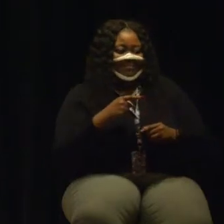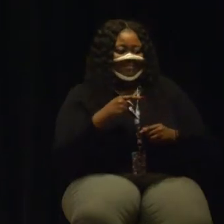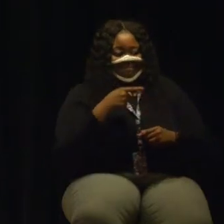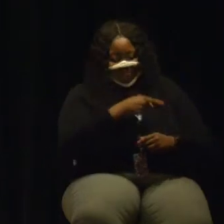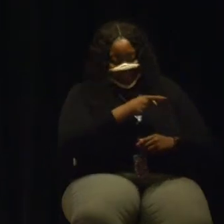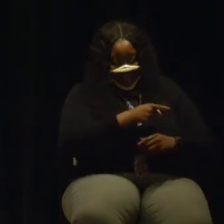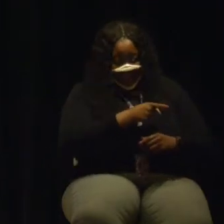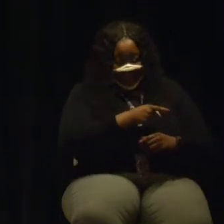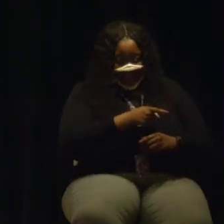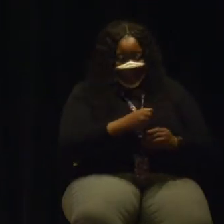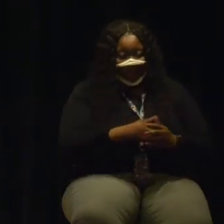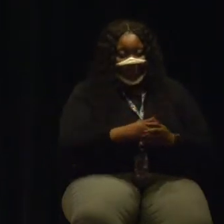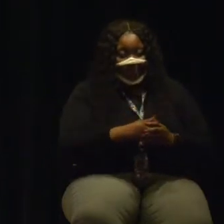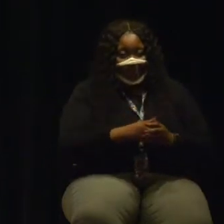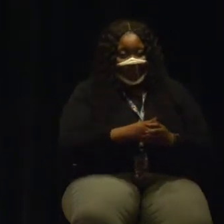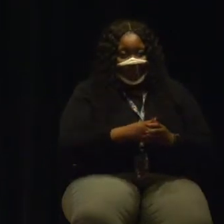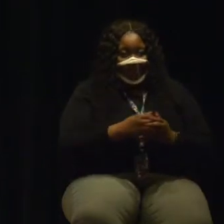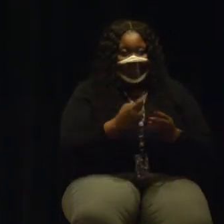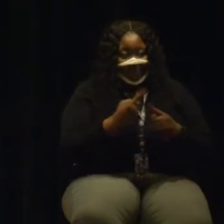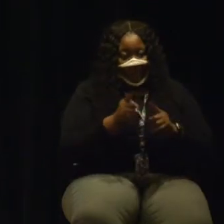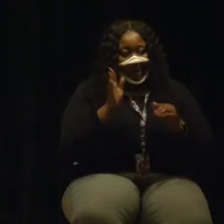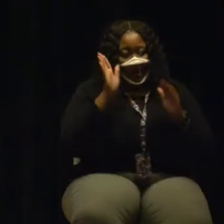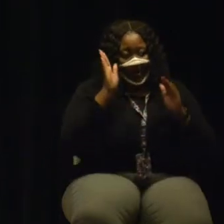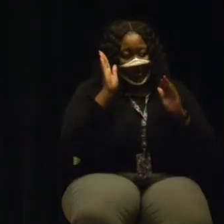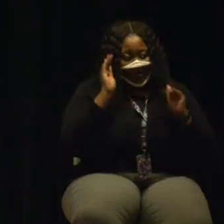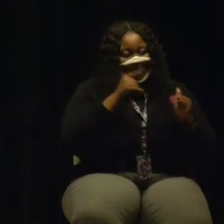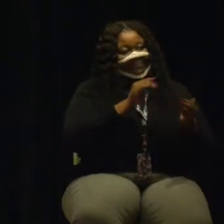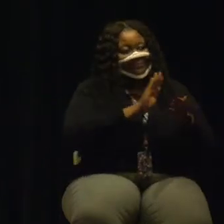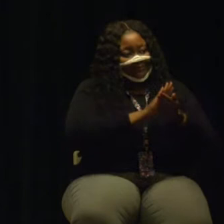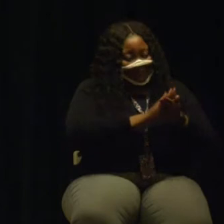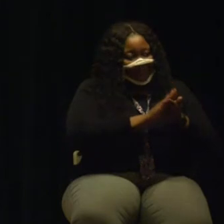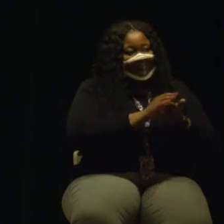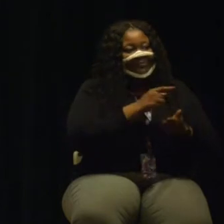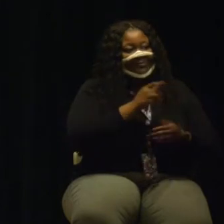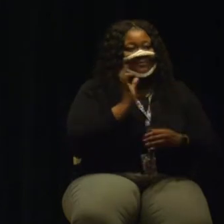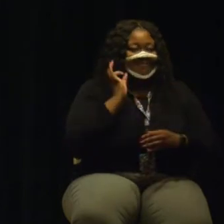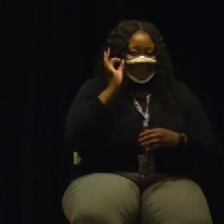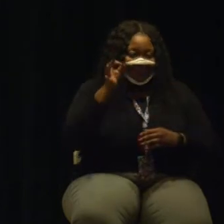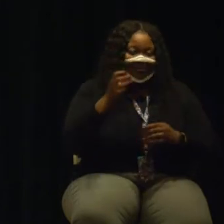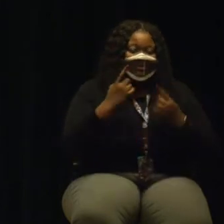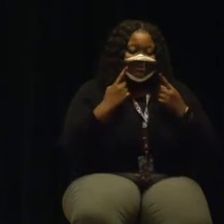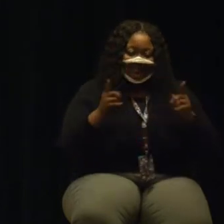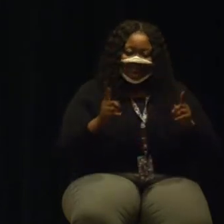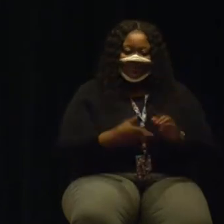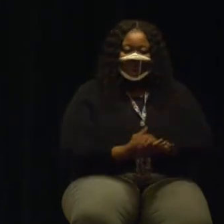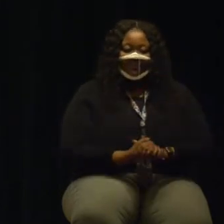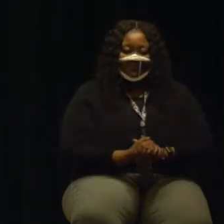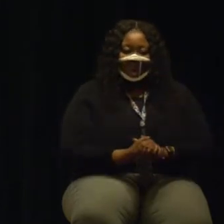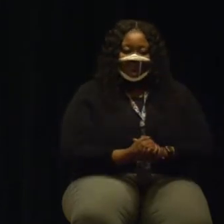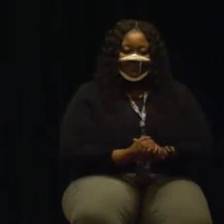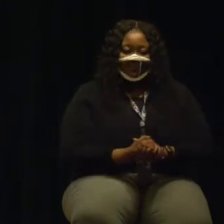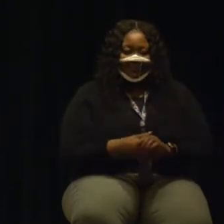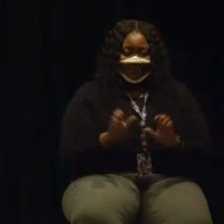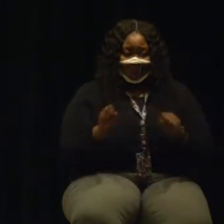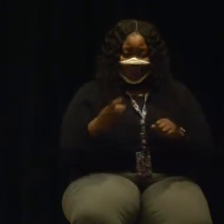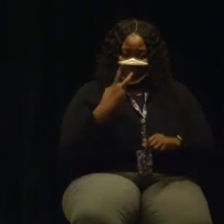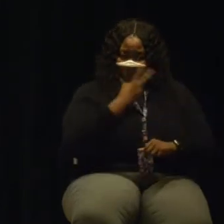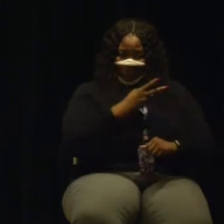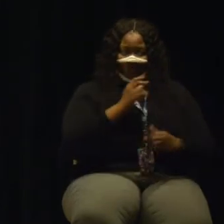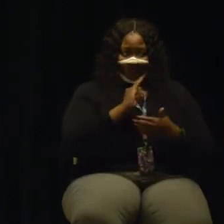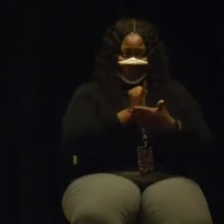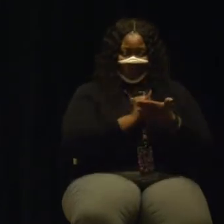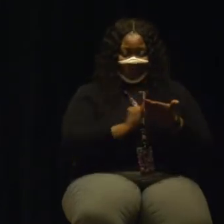beautiful career ahead of him. Mm-hmm. It's really something special. Yeah. Can y'all see the artwork?